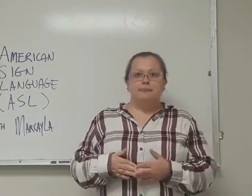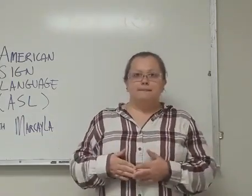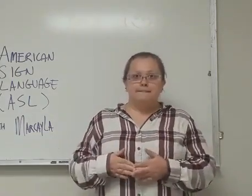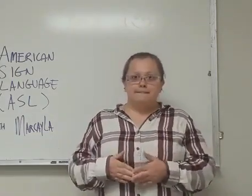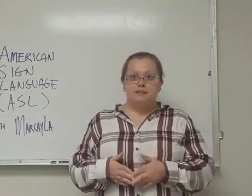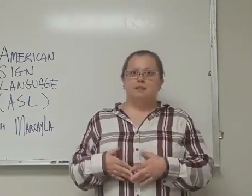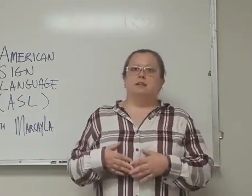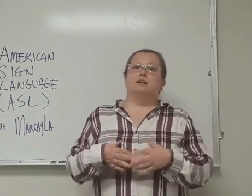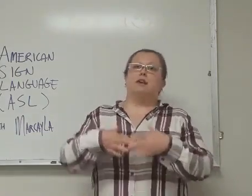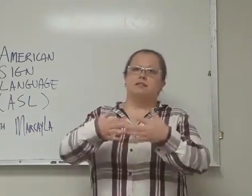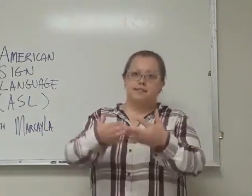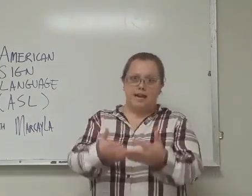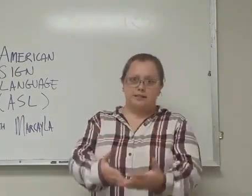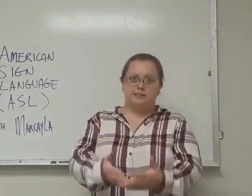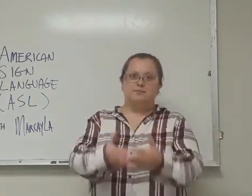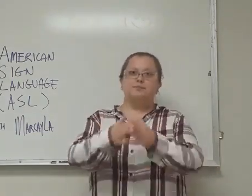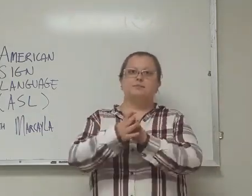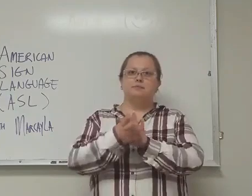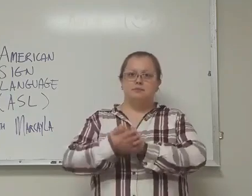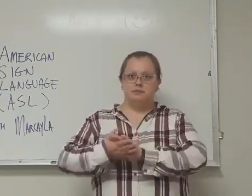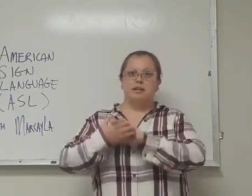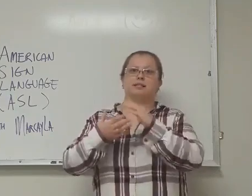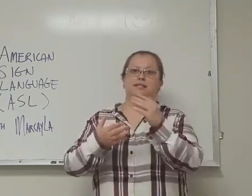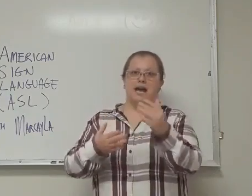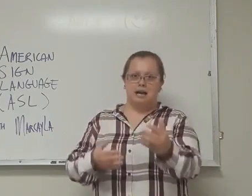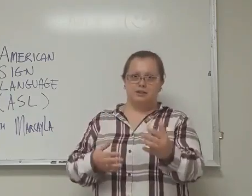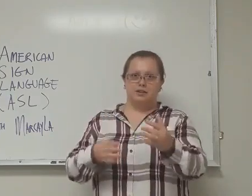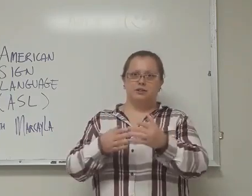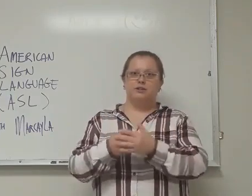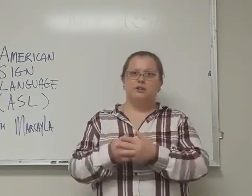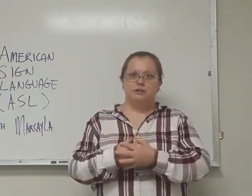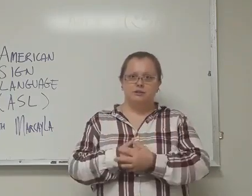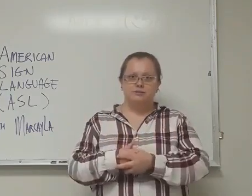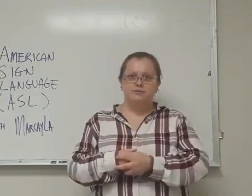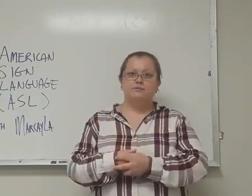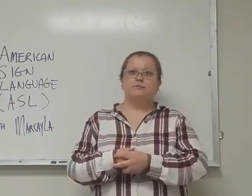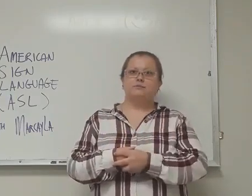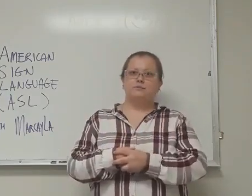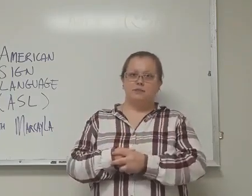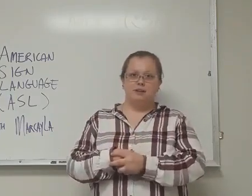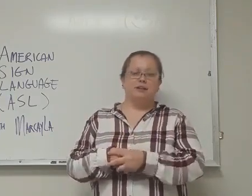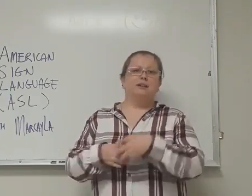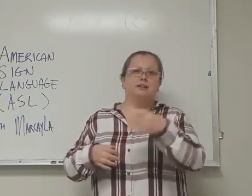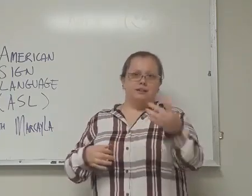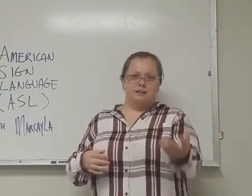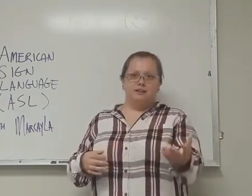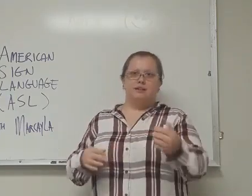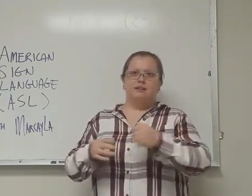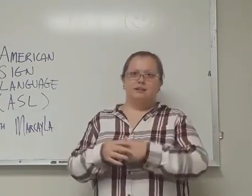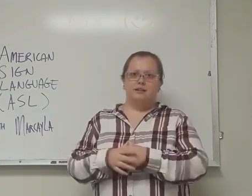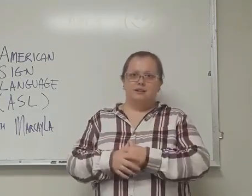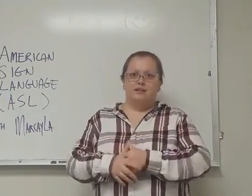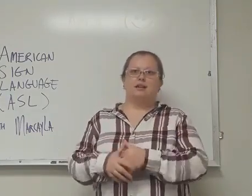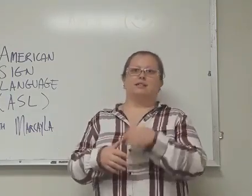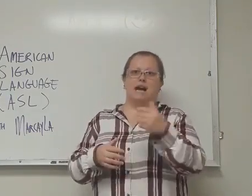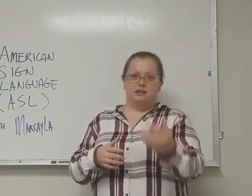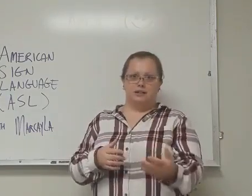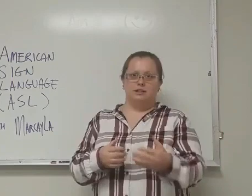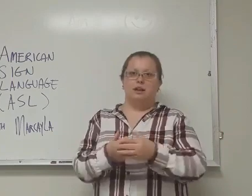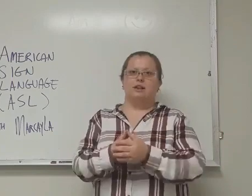any new language, It's choppy, it's rough. Exactly. Like when I speak Spanish, it's all in the present tense. I forgot how to conjugate. Exactly. Yeah. Okay.